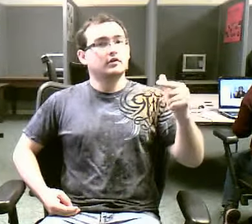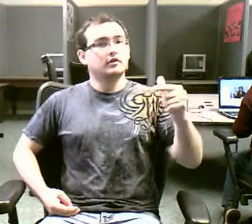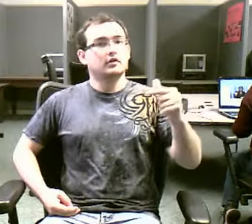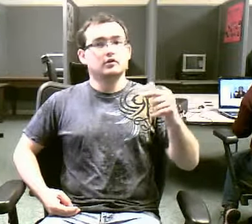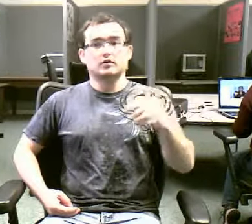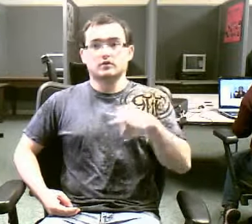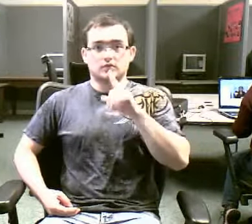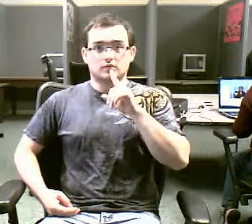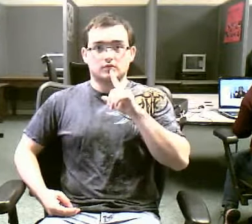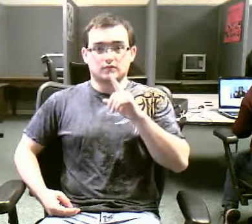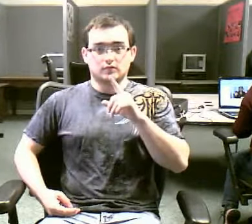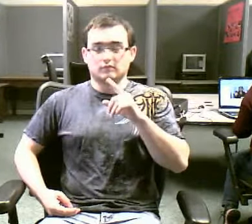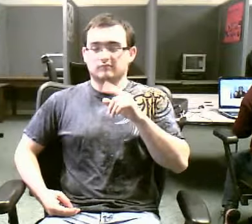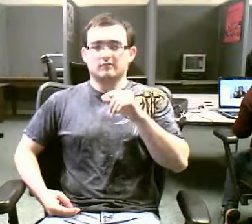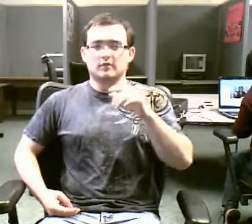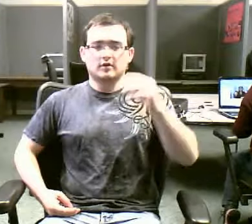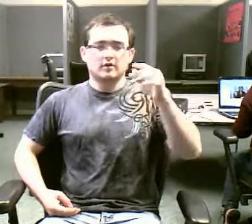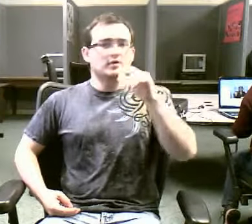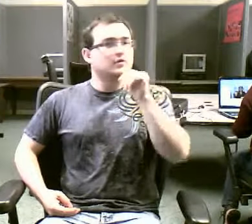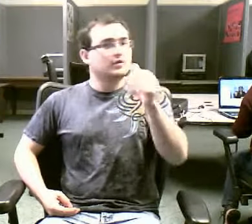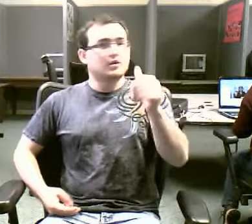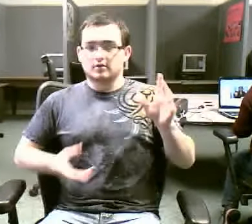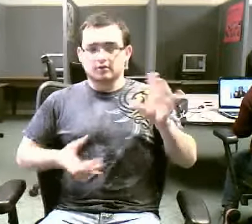not attached to sternum.